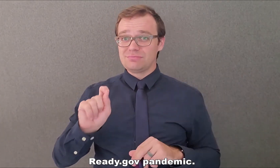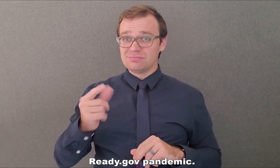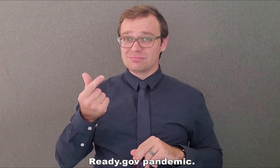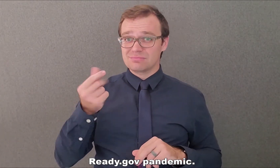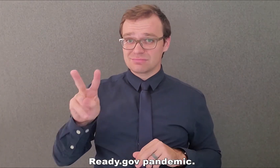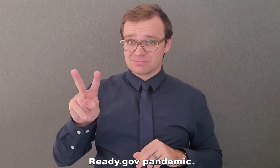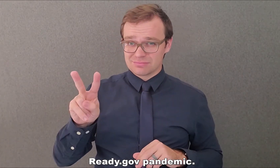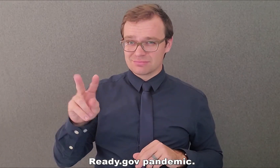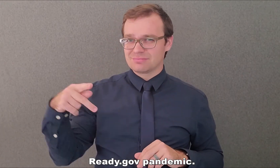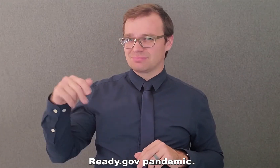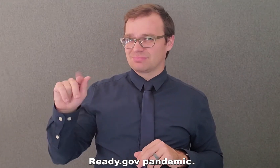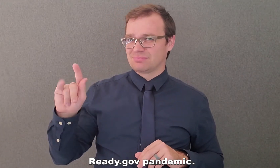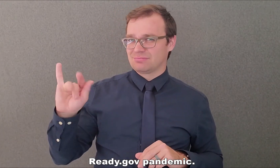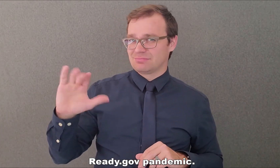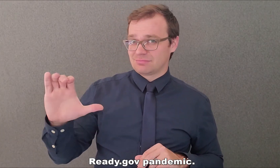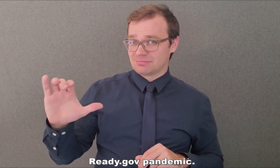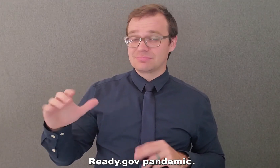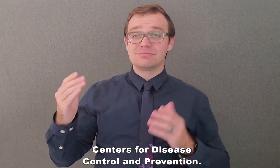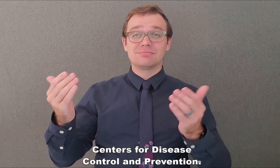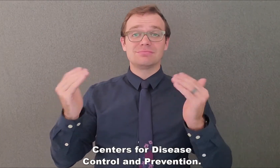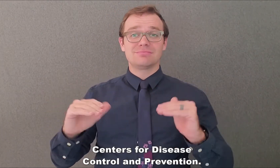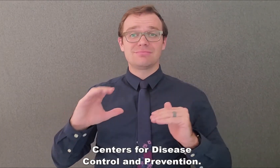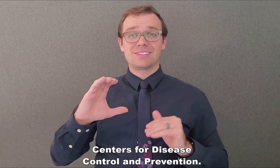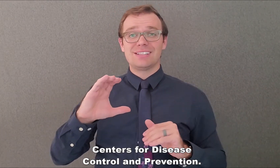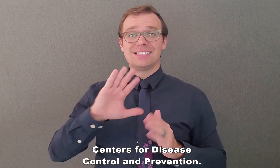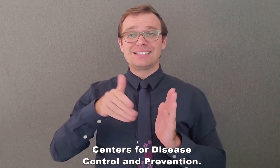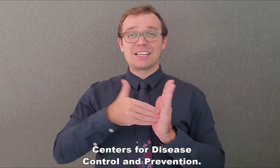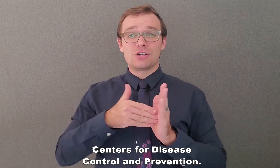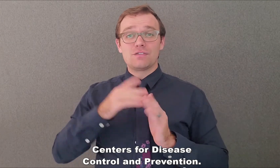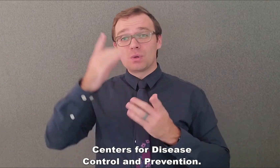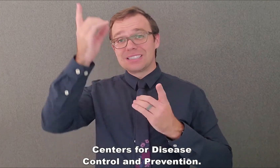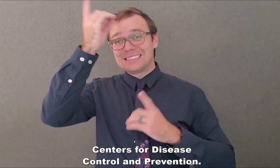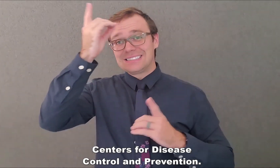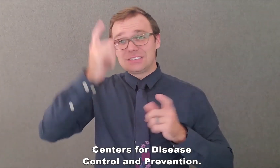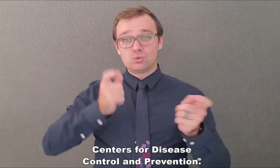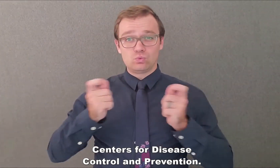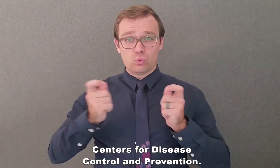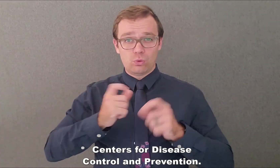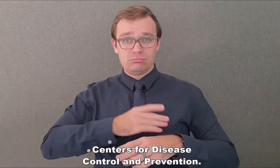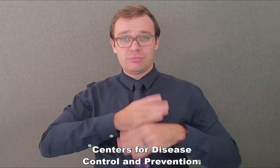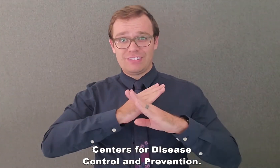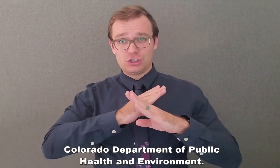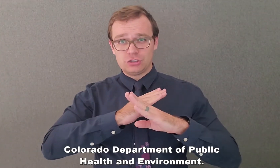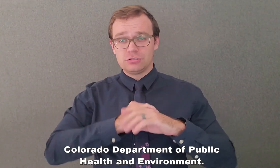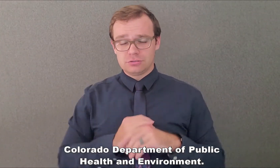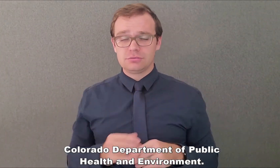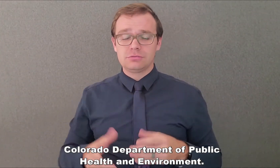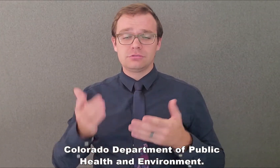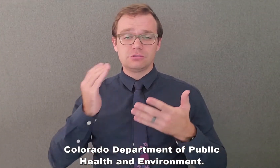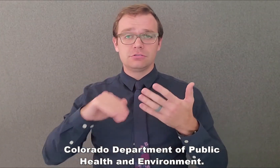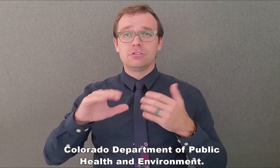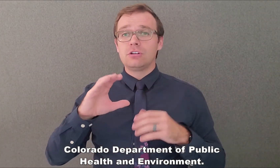Ready.gov, Pandemic. Centers for Disease Control and Prevention, Colorado Department of Public